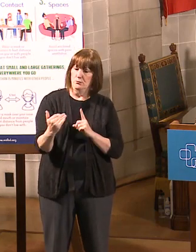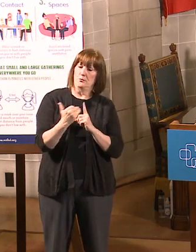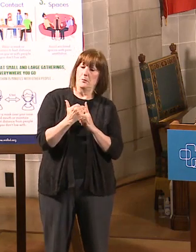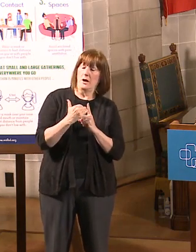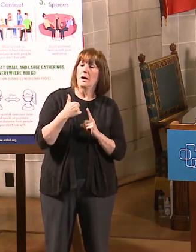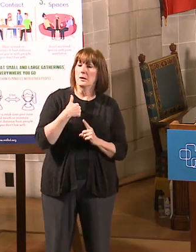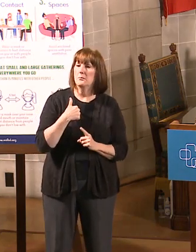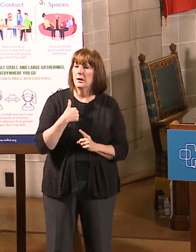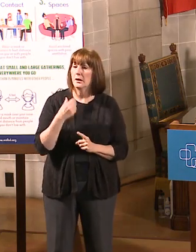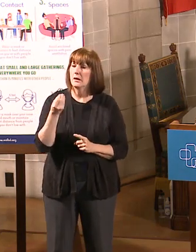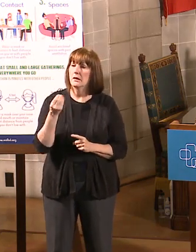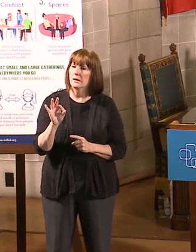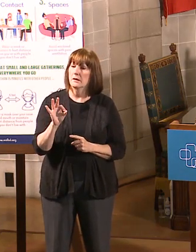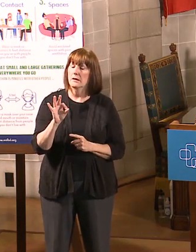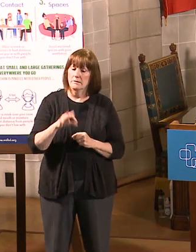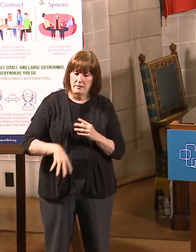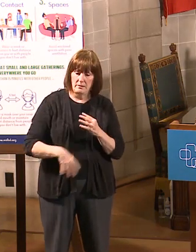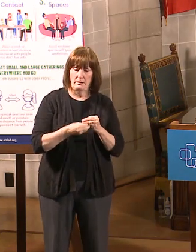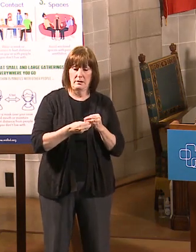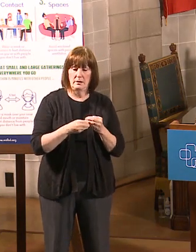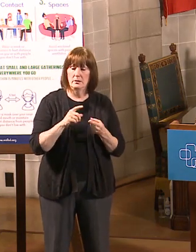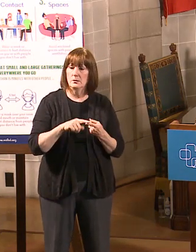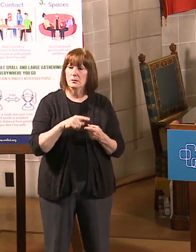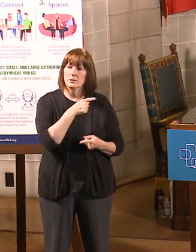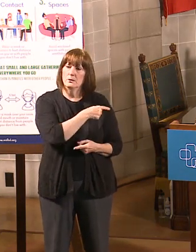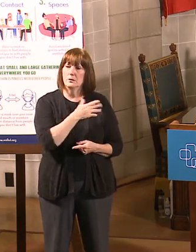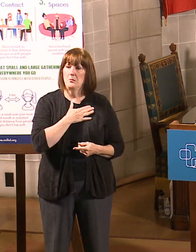me of adding on to this